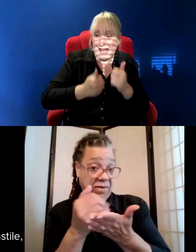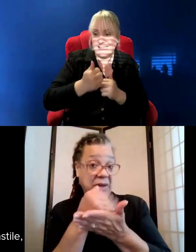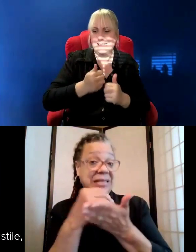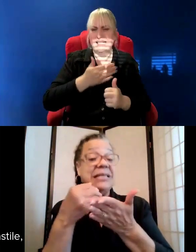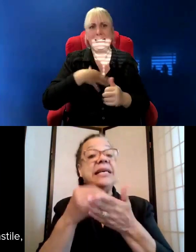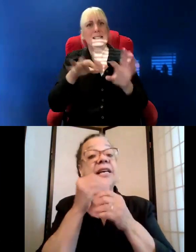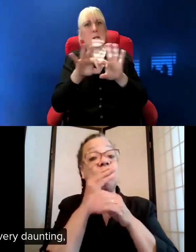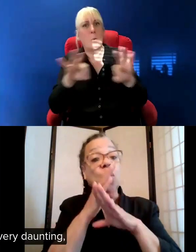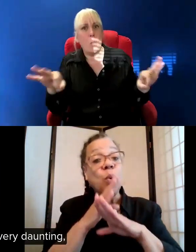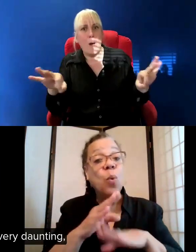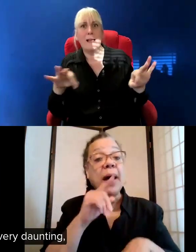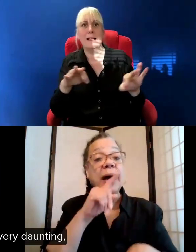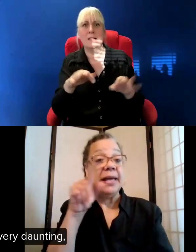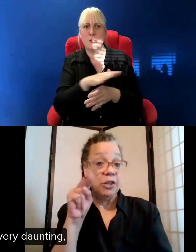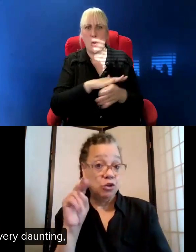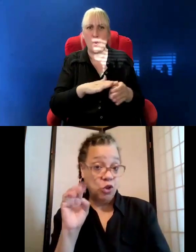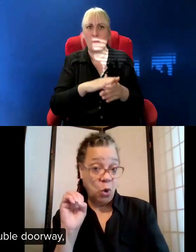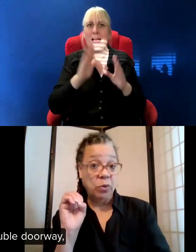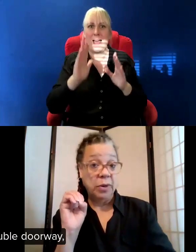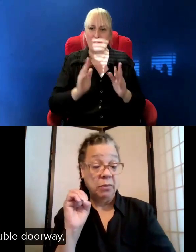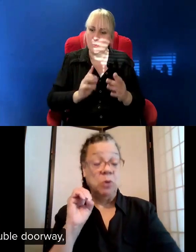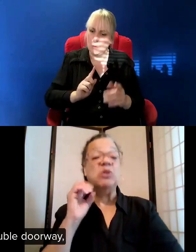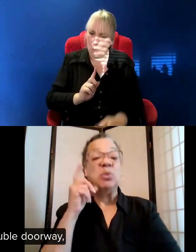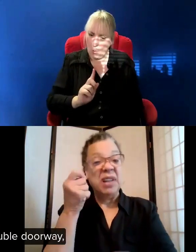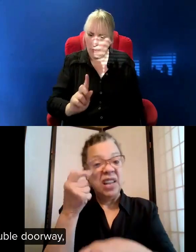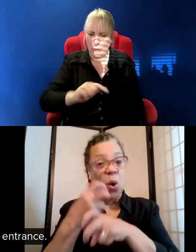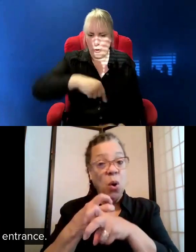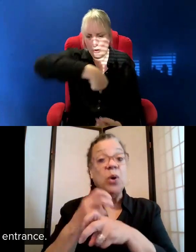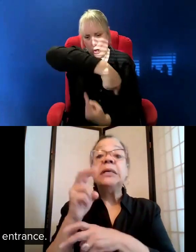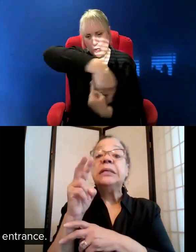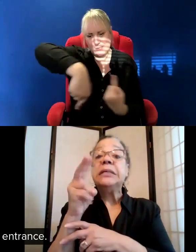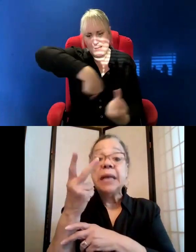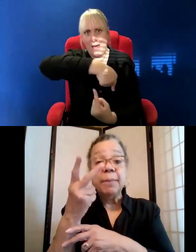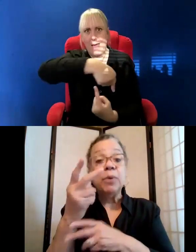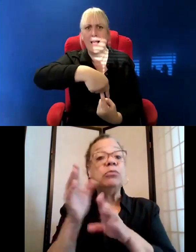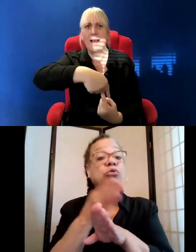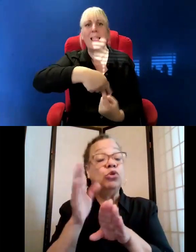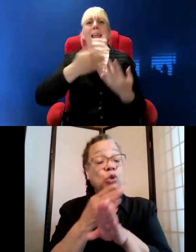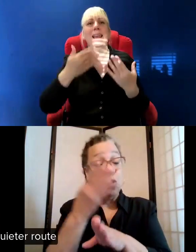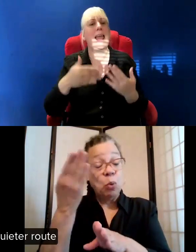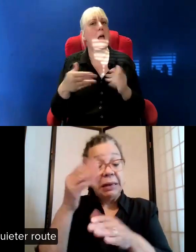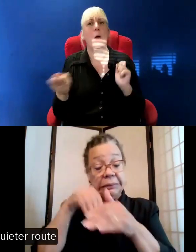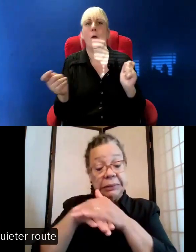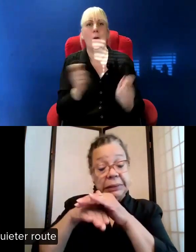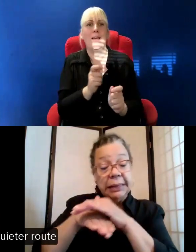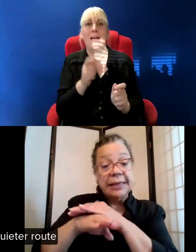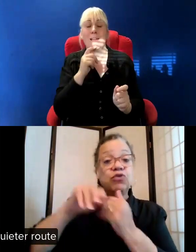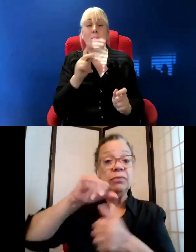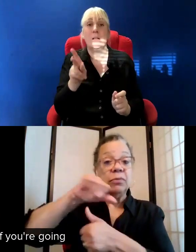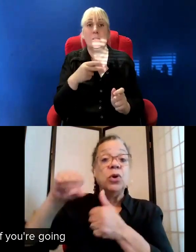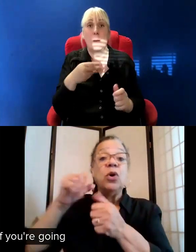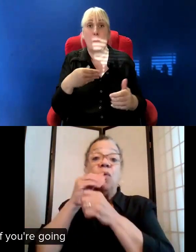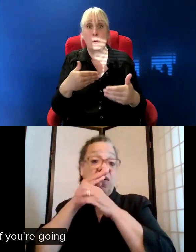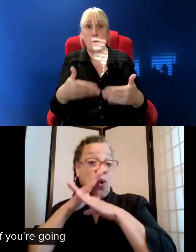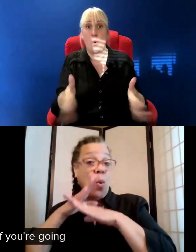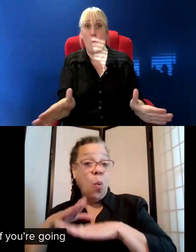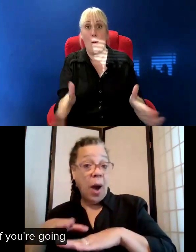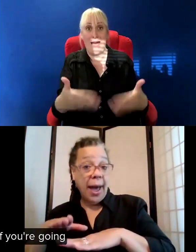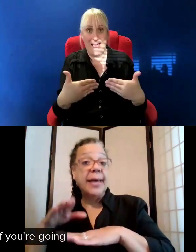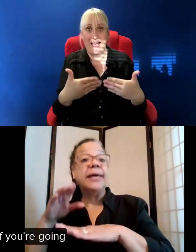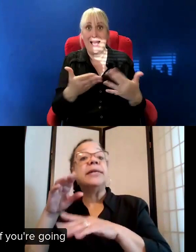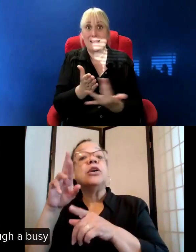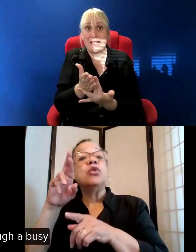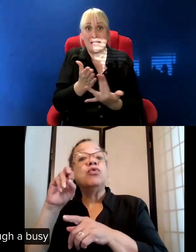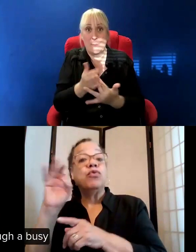to come through a turnstile, which can be very daunting, we have a double doorway accessible entrance. We have a quieter route because